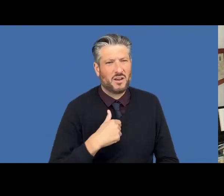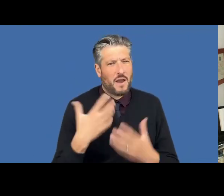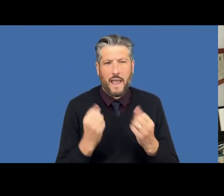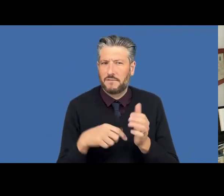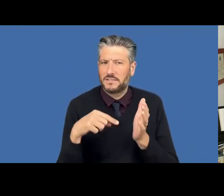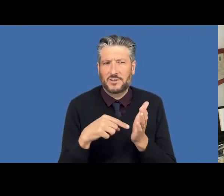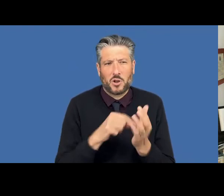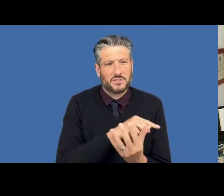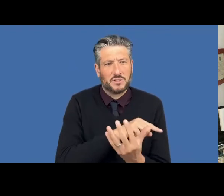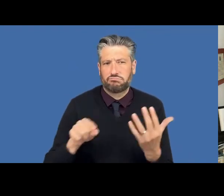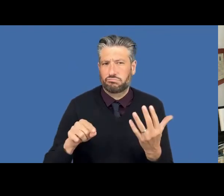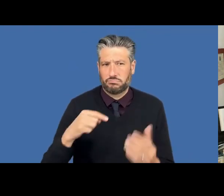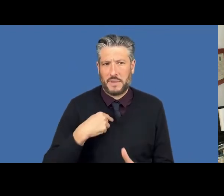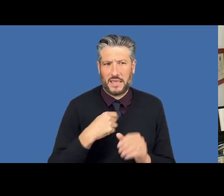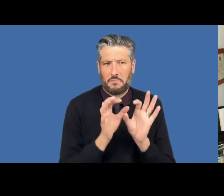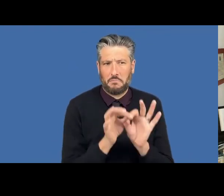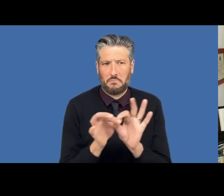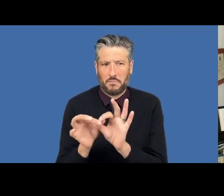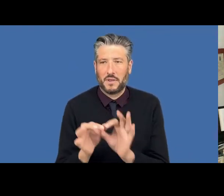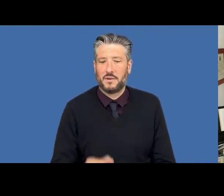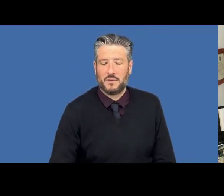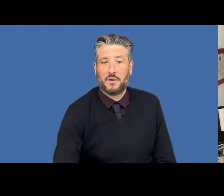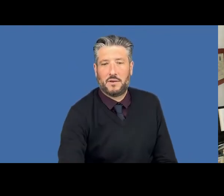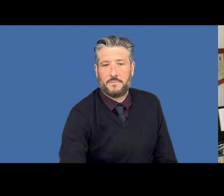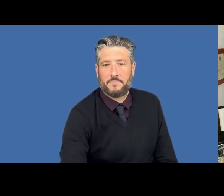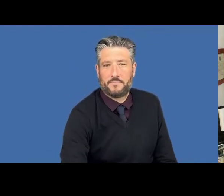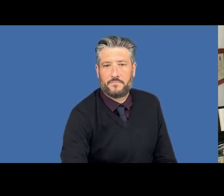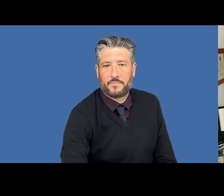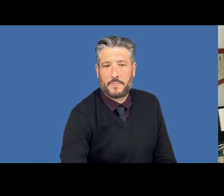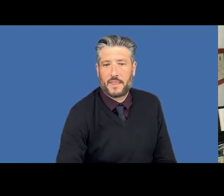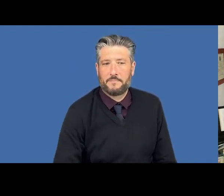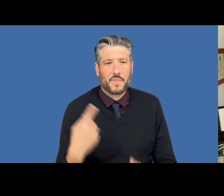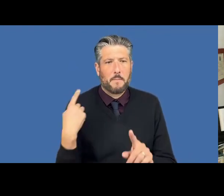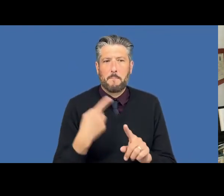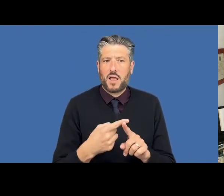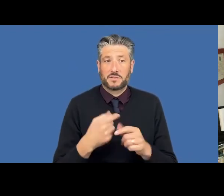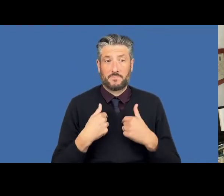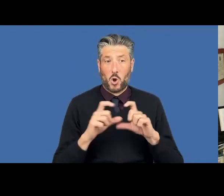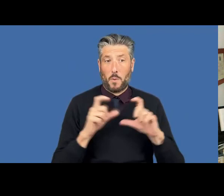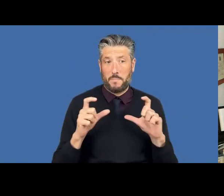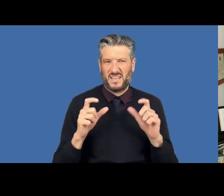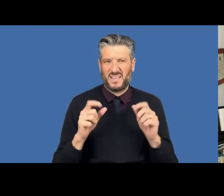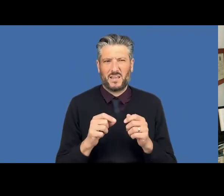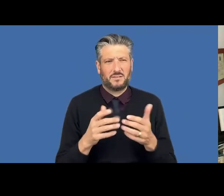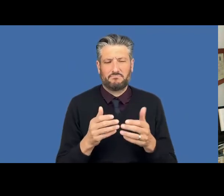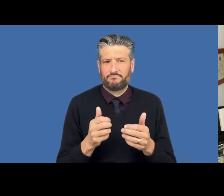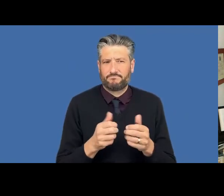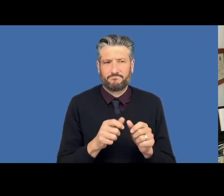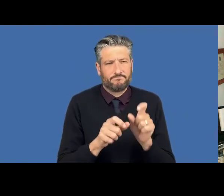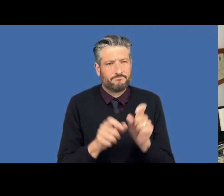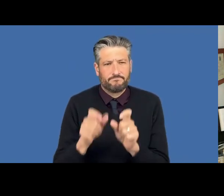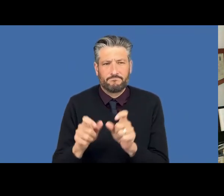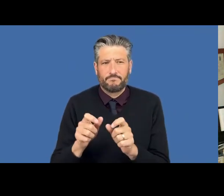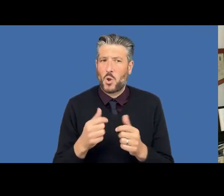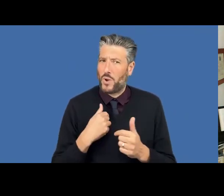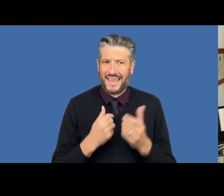assistive technologies to all of our employees, and we're making them as widely available